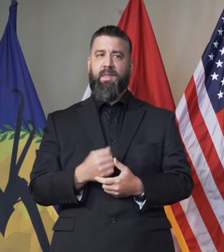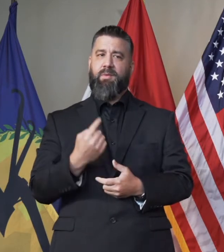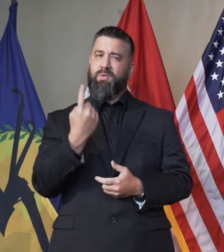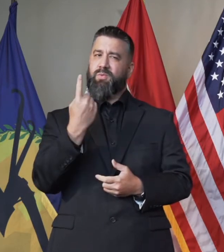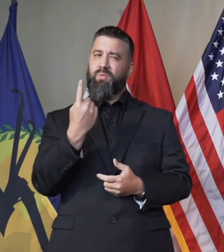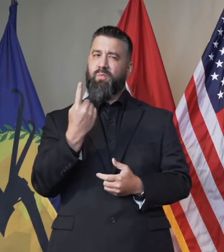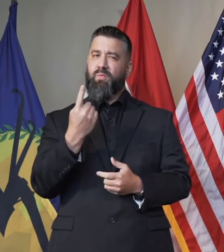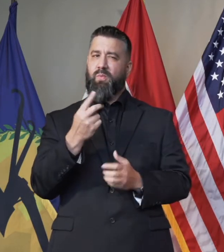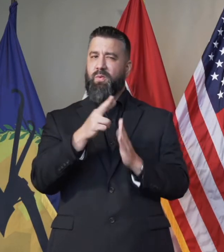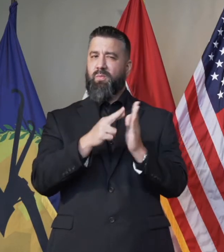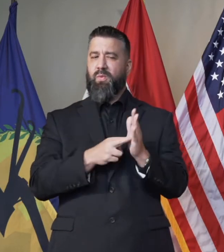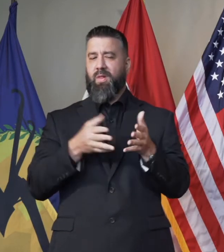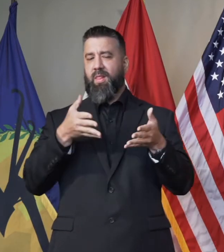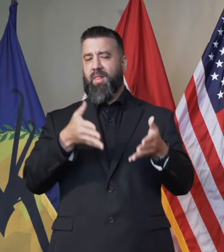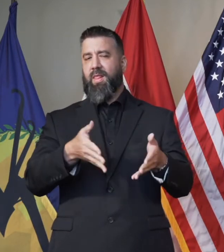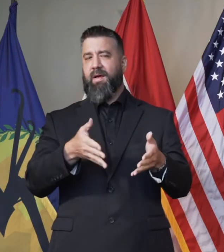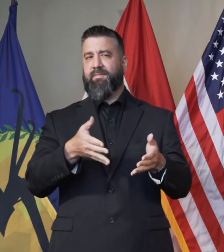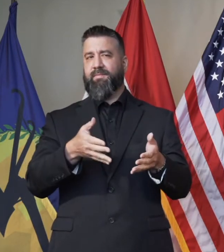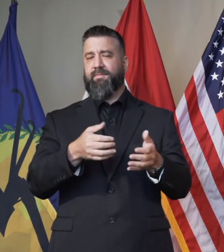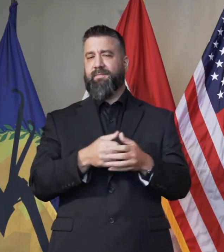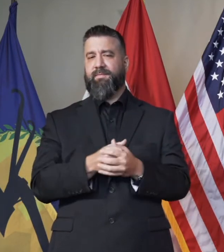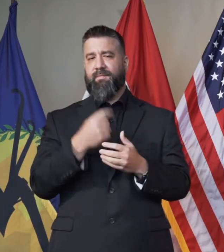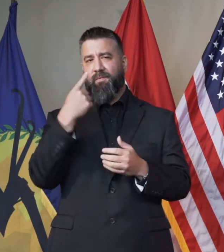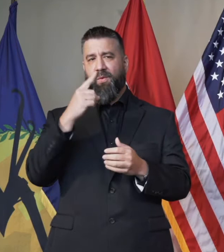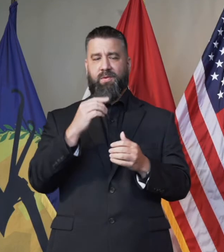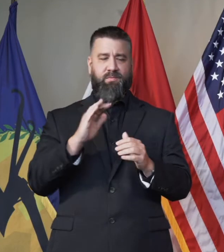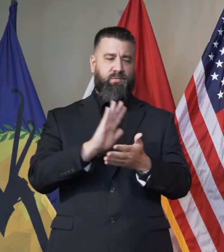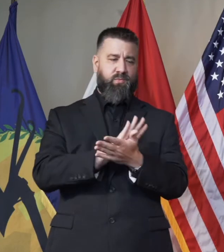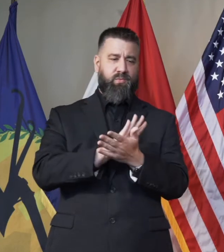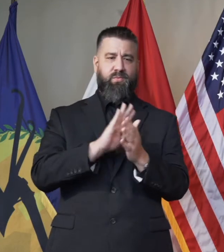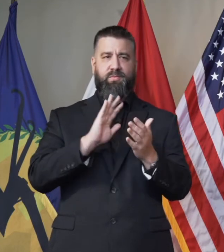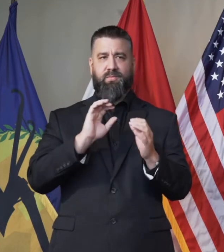restrictions for school sports.